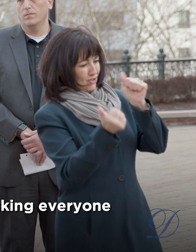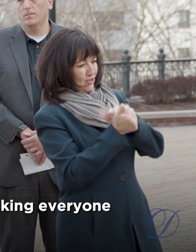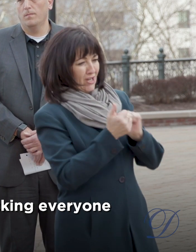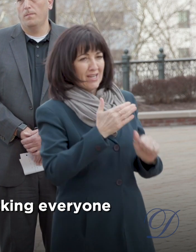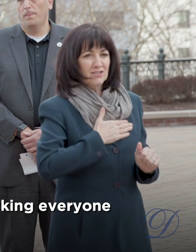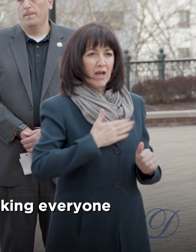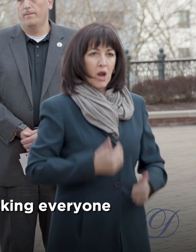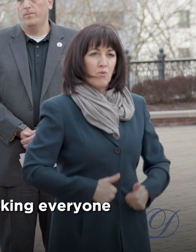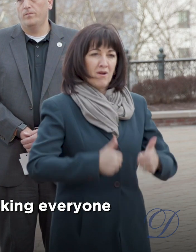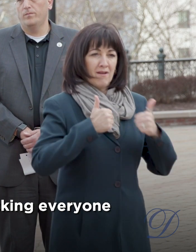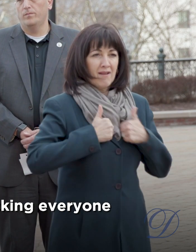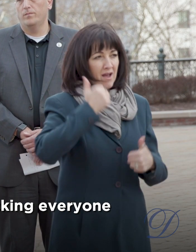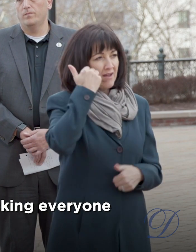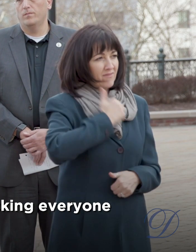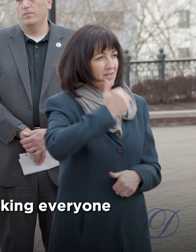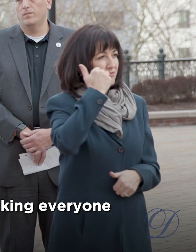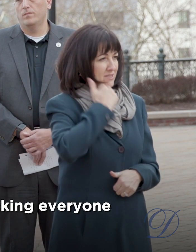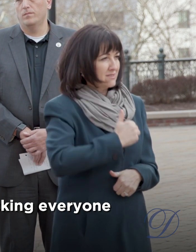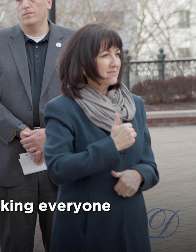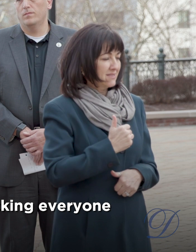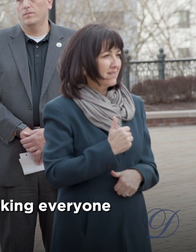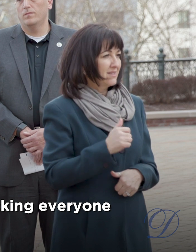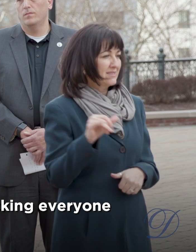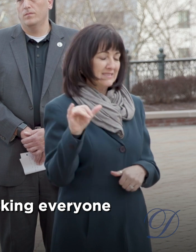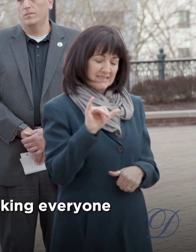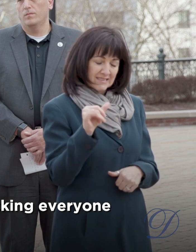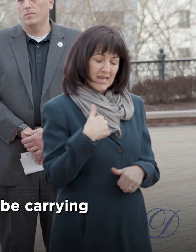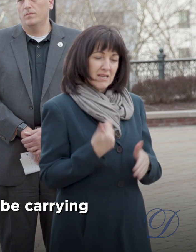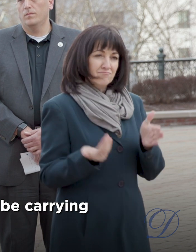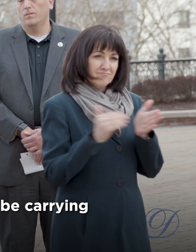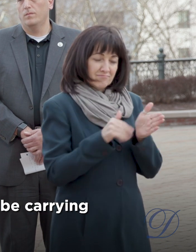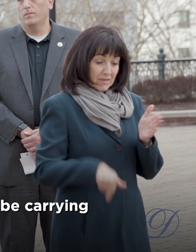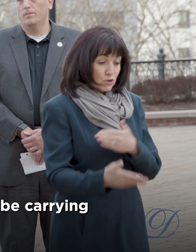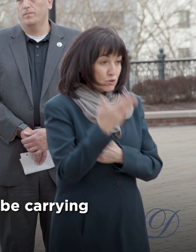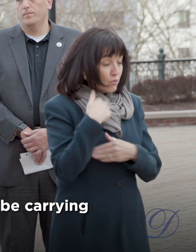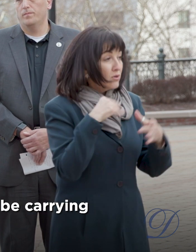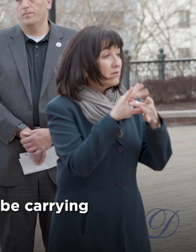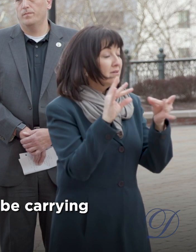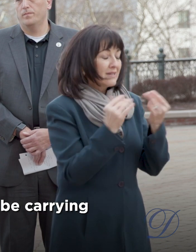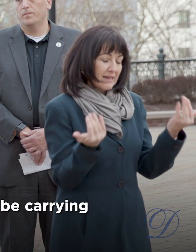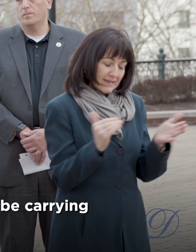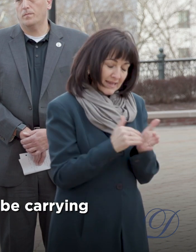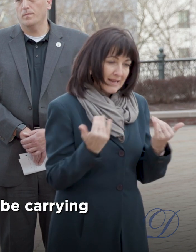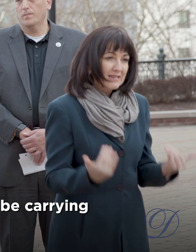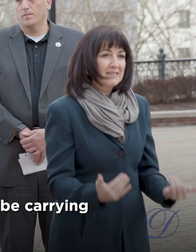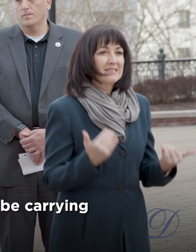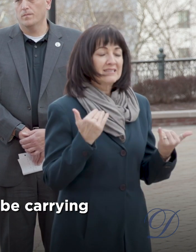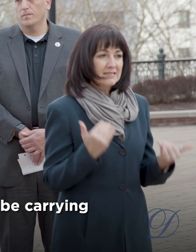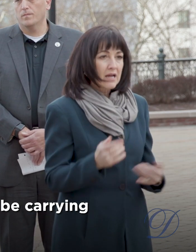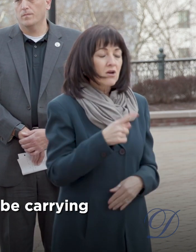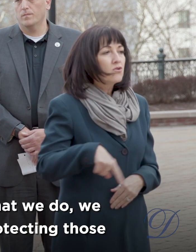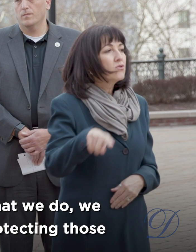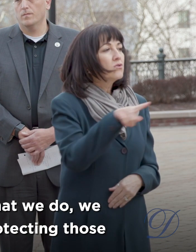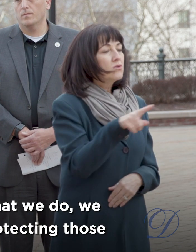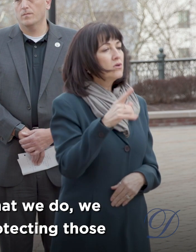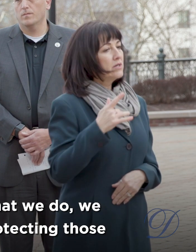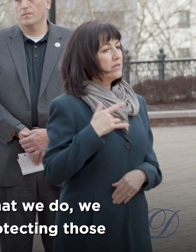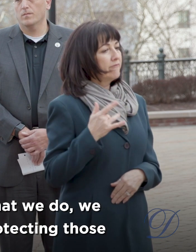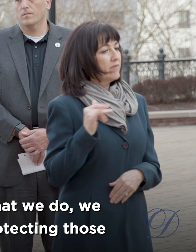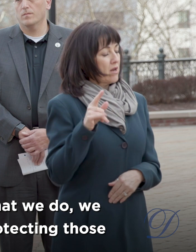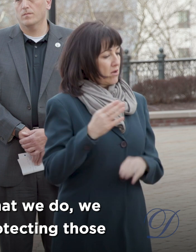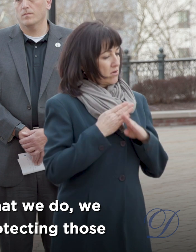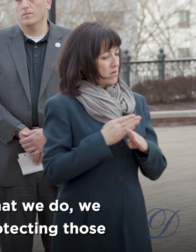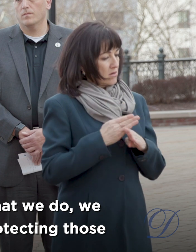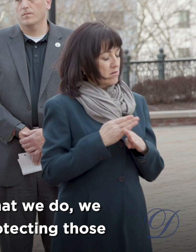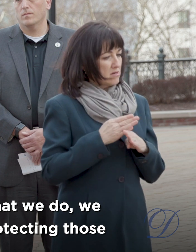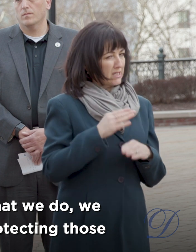lives. And as I said this morning, I'm asking everyone to do more. We need to act as if we might be carrying the virus. That means